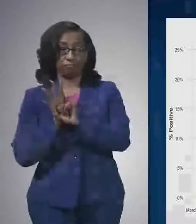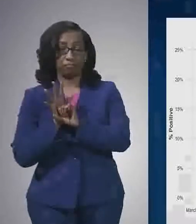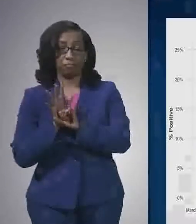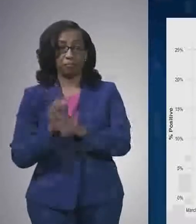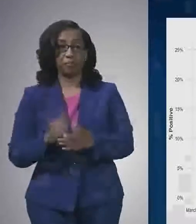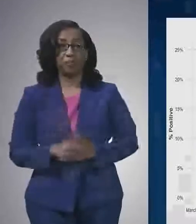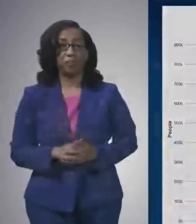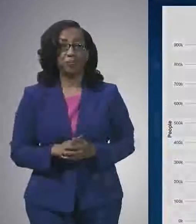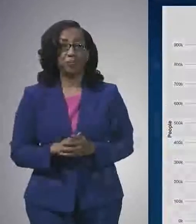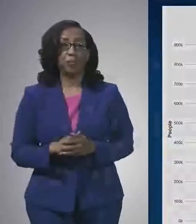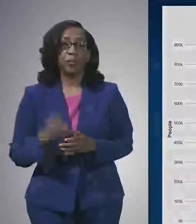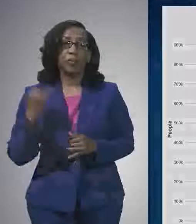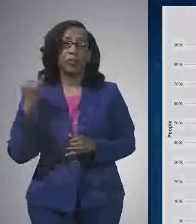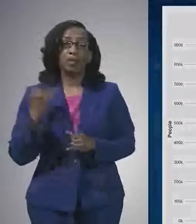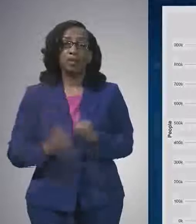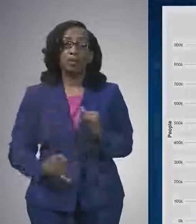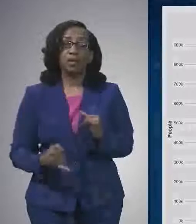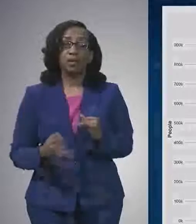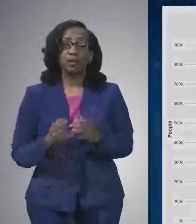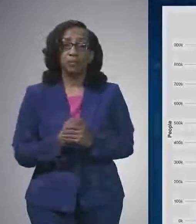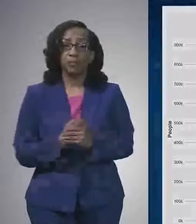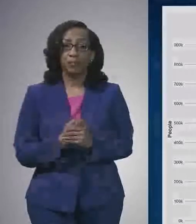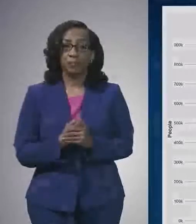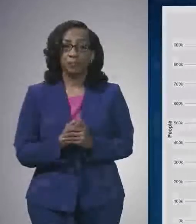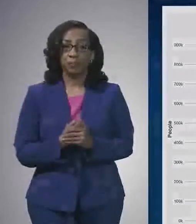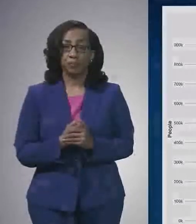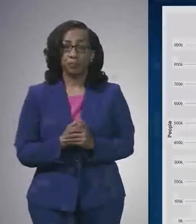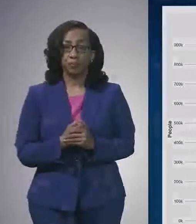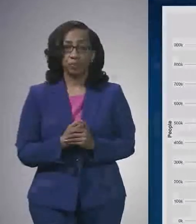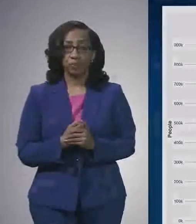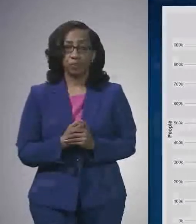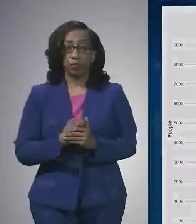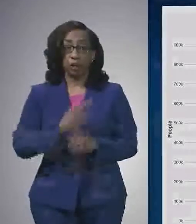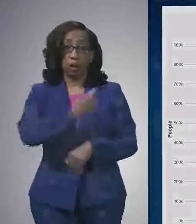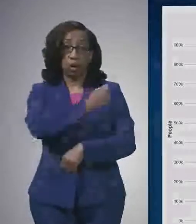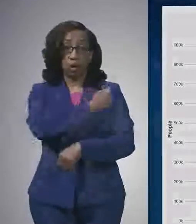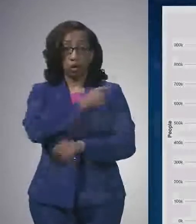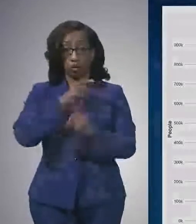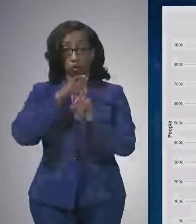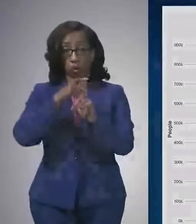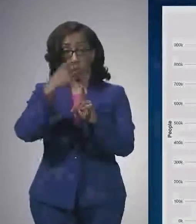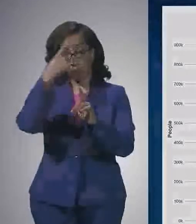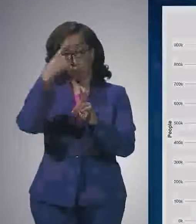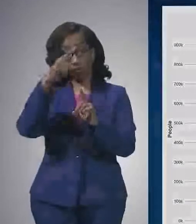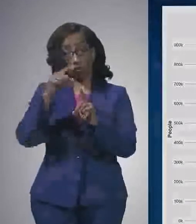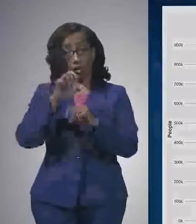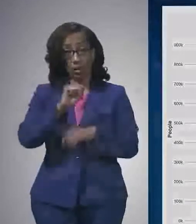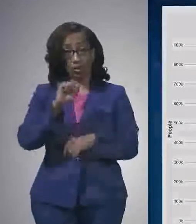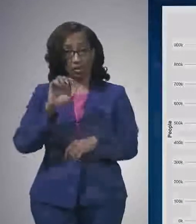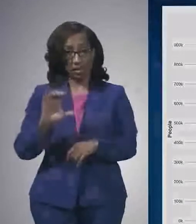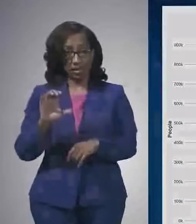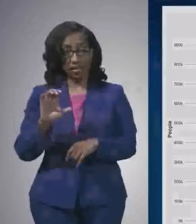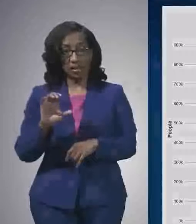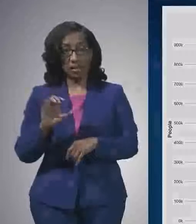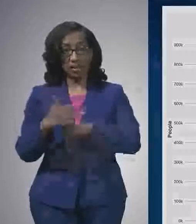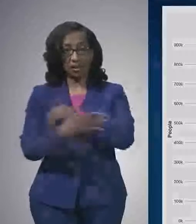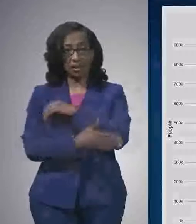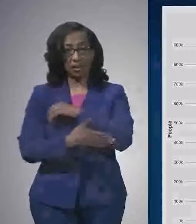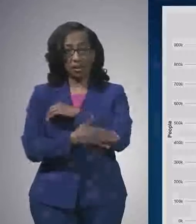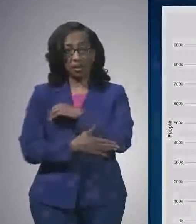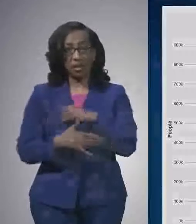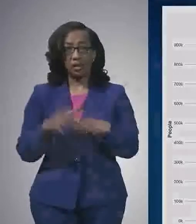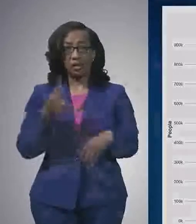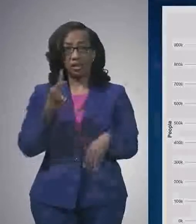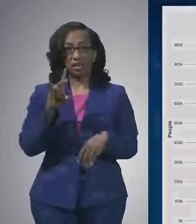And finally, we set a vaccination goal for Shelby County of vaccinating